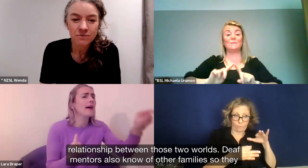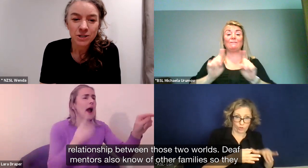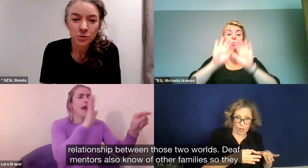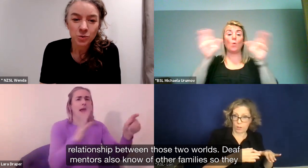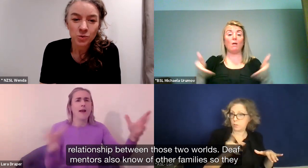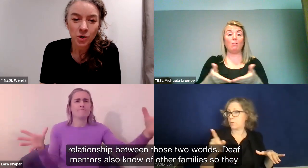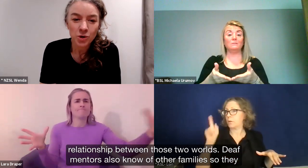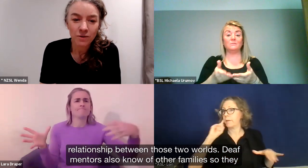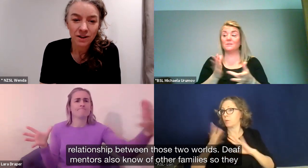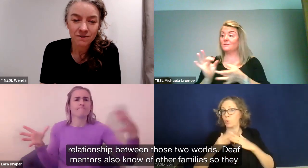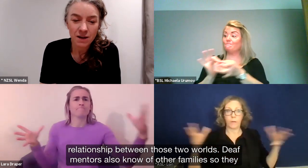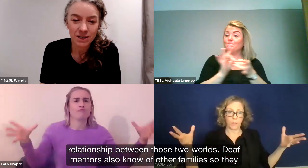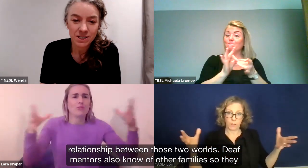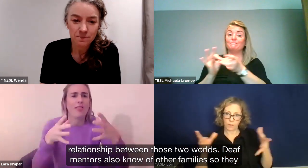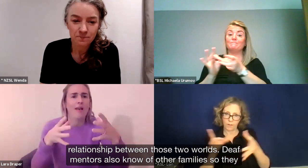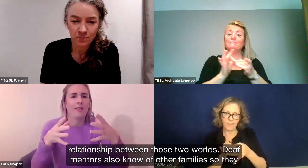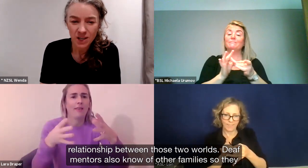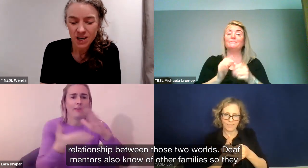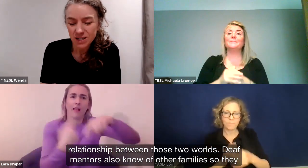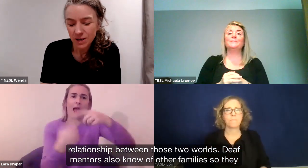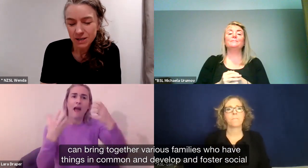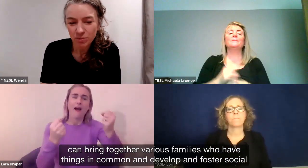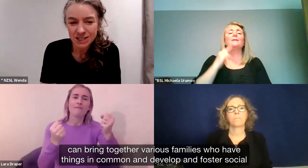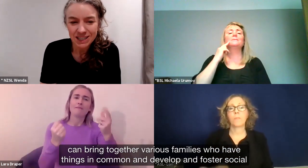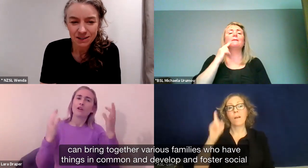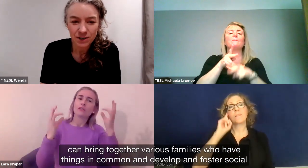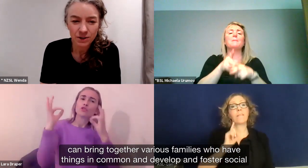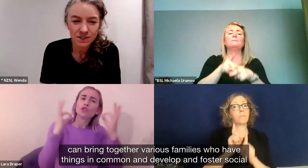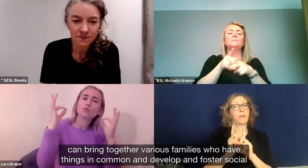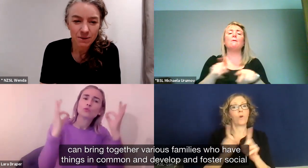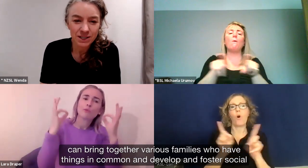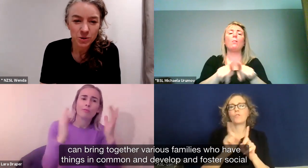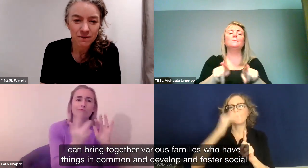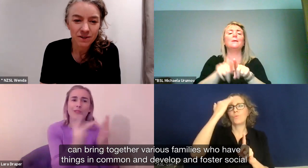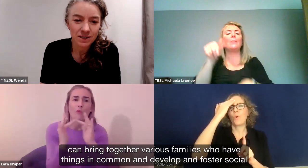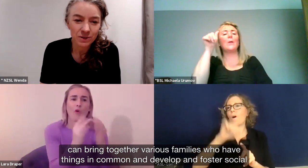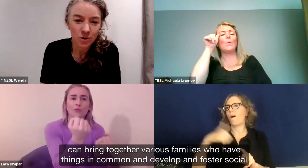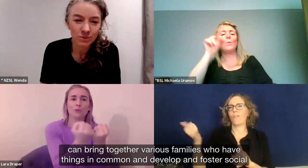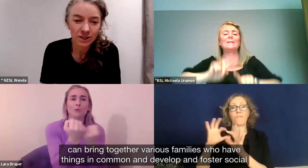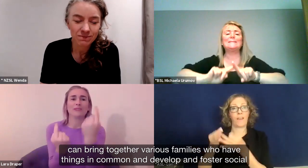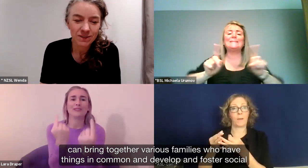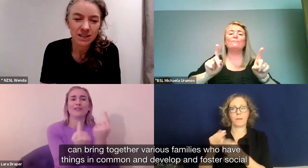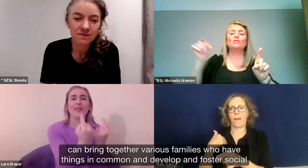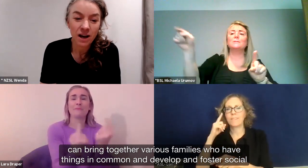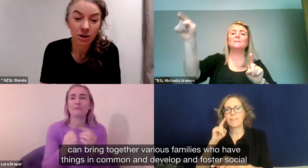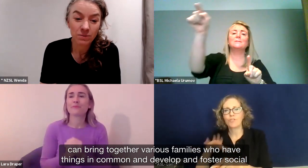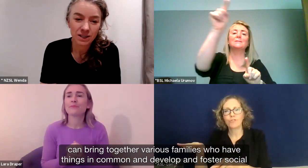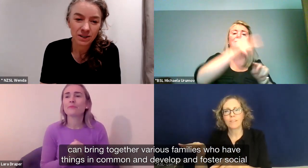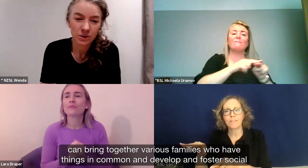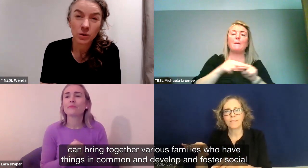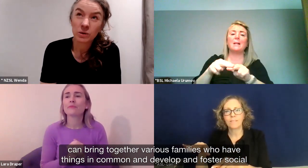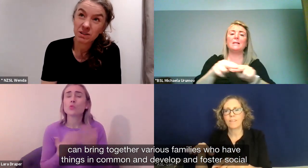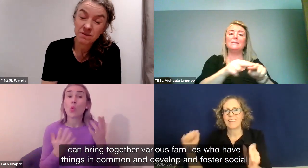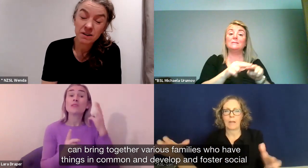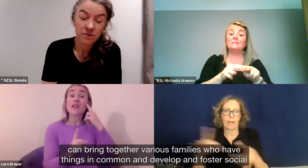Deaf mentors also know of other families, so they can bring together various families who have things in common and develop